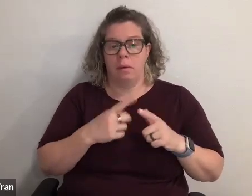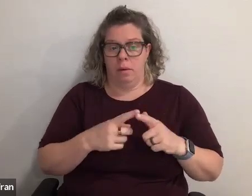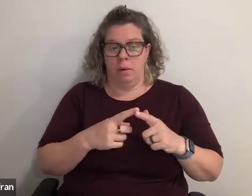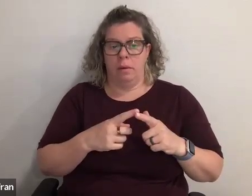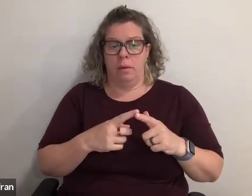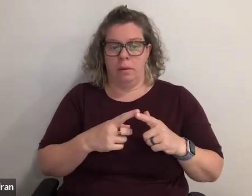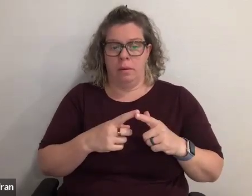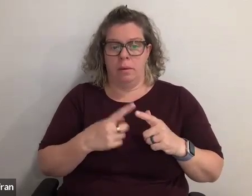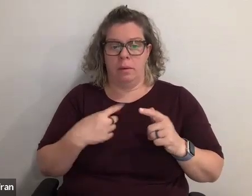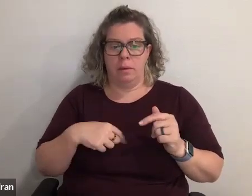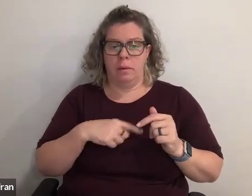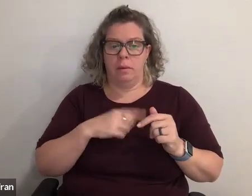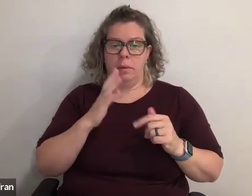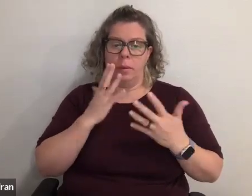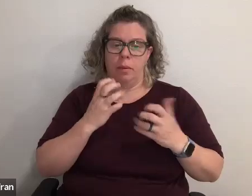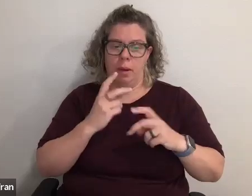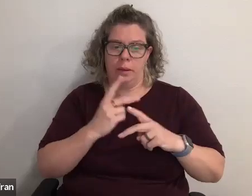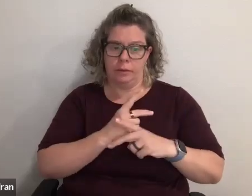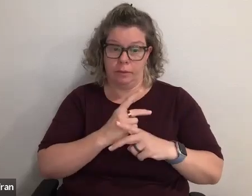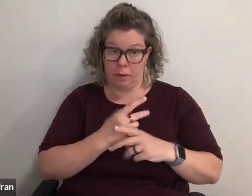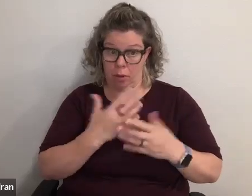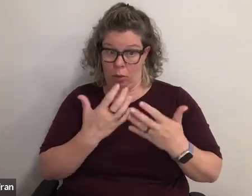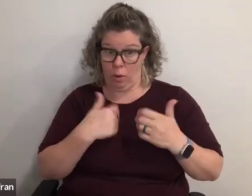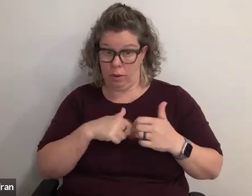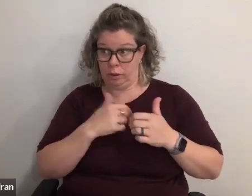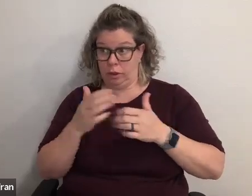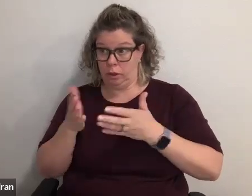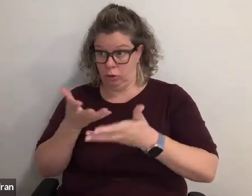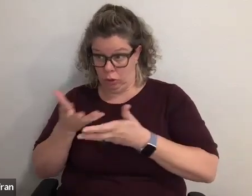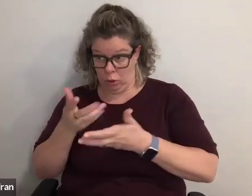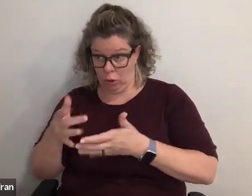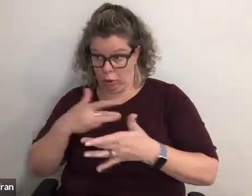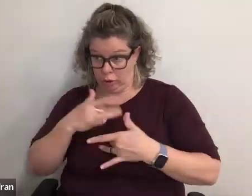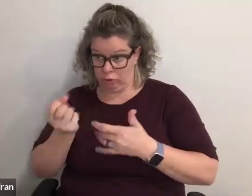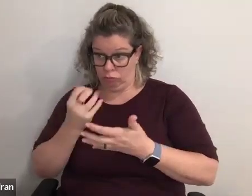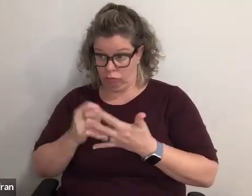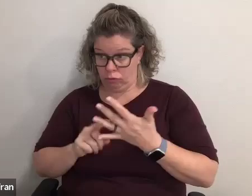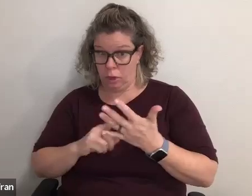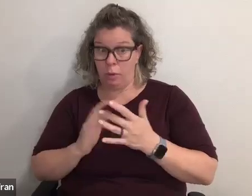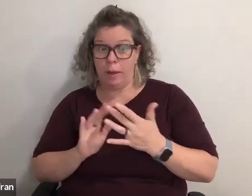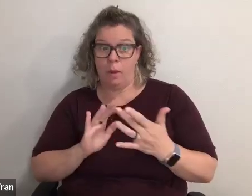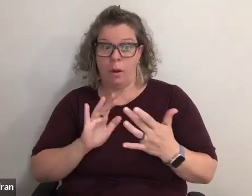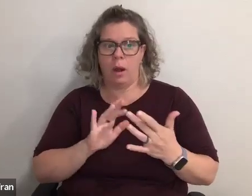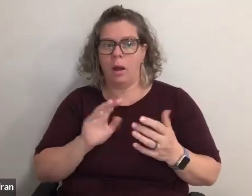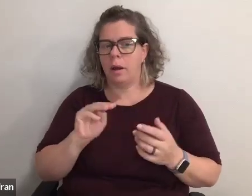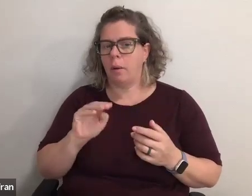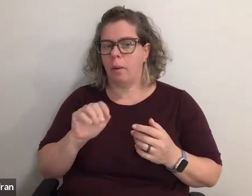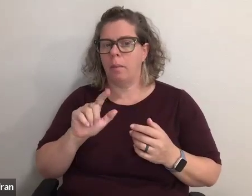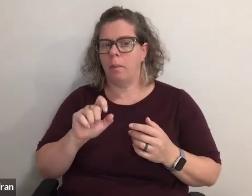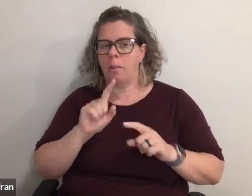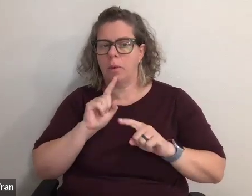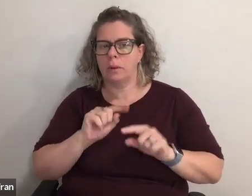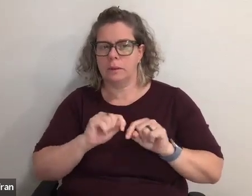to kind of figure out, do you want us to try to contact the person you're concerned about? Maybe we'll do a mobile response team dispatch,